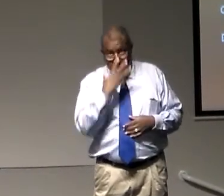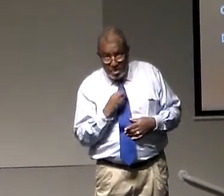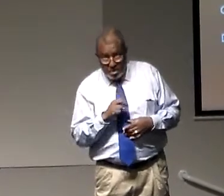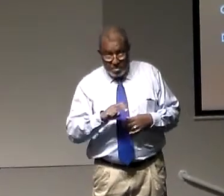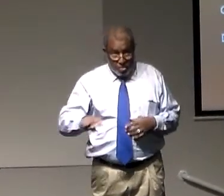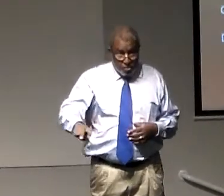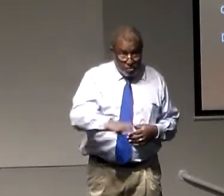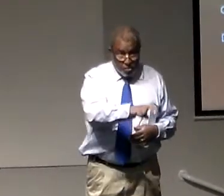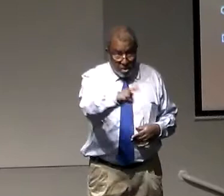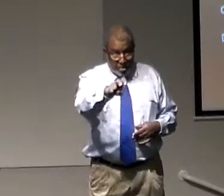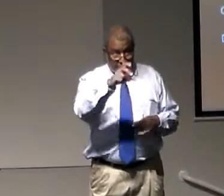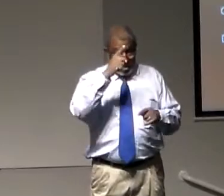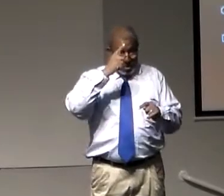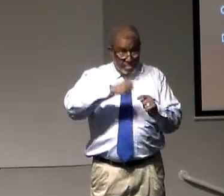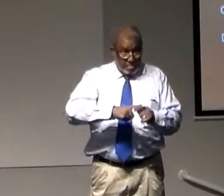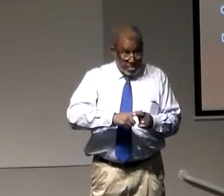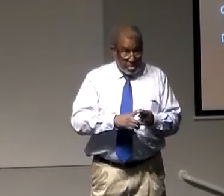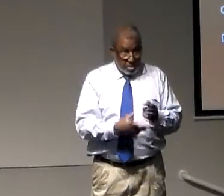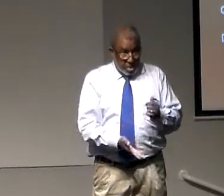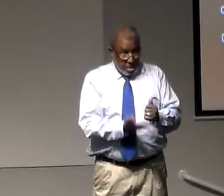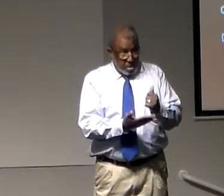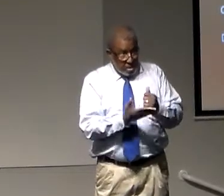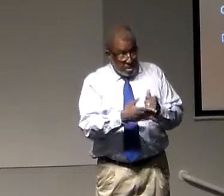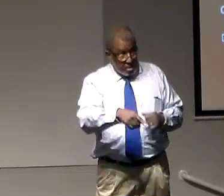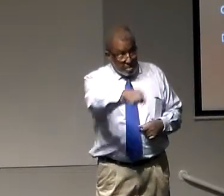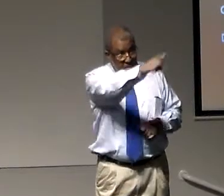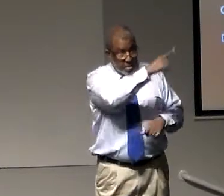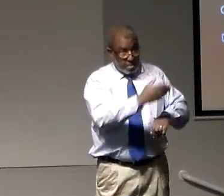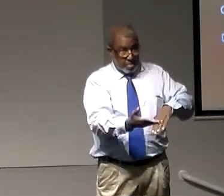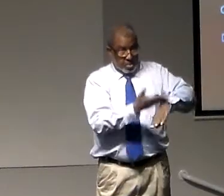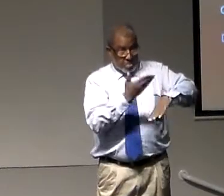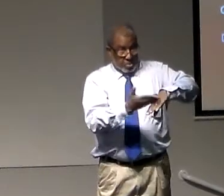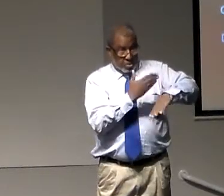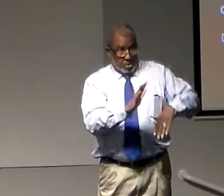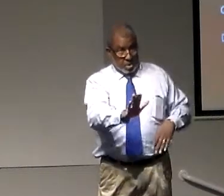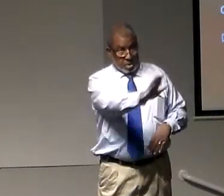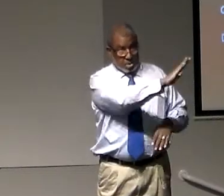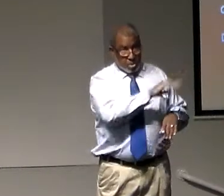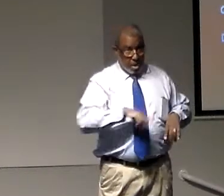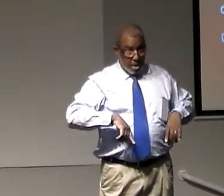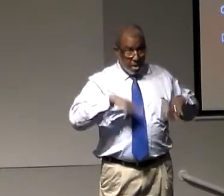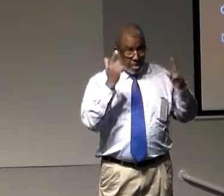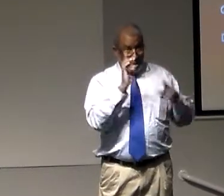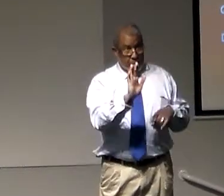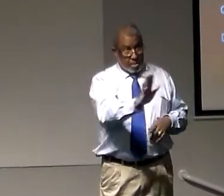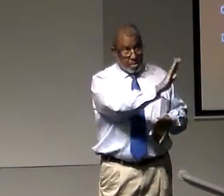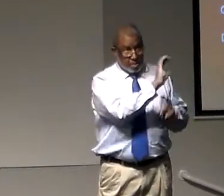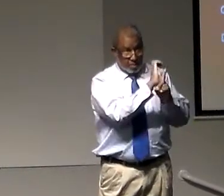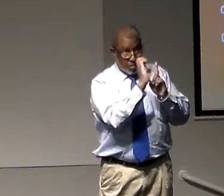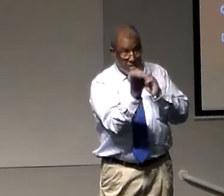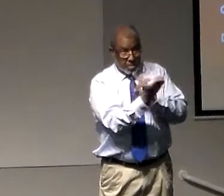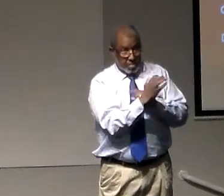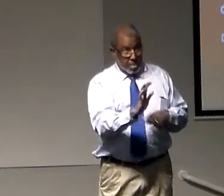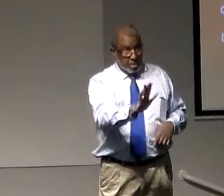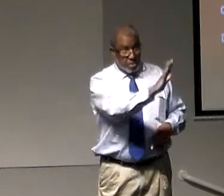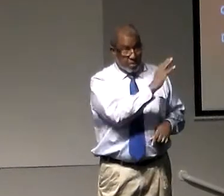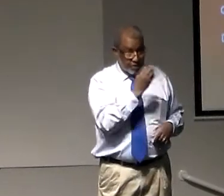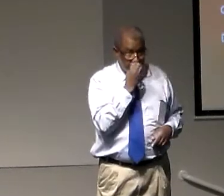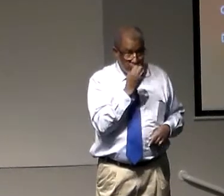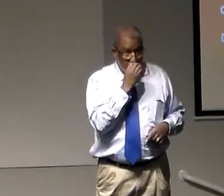And so when you travel, plus it helps with them to improve the environment and stuff